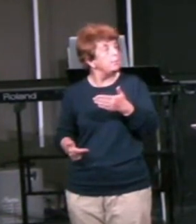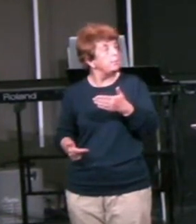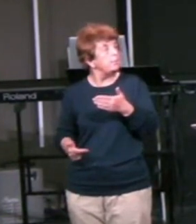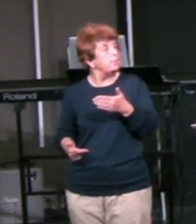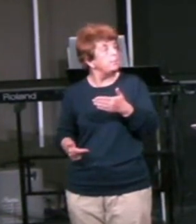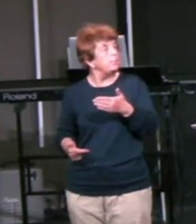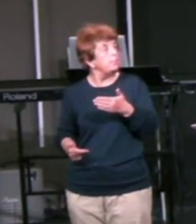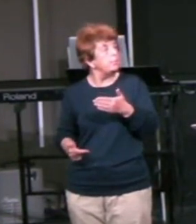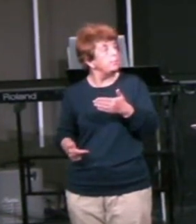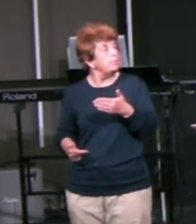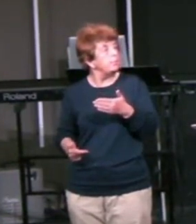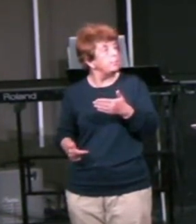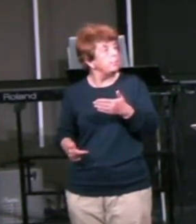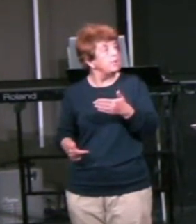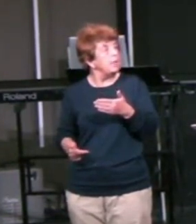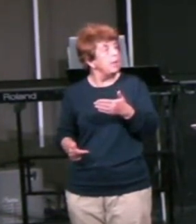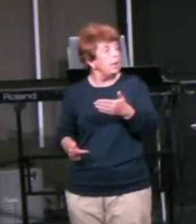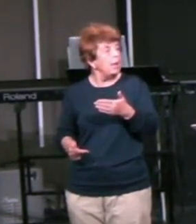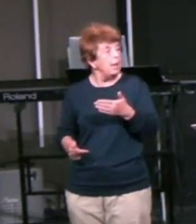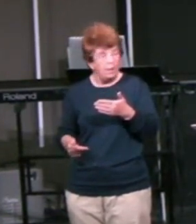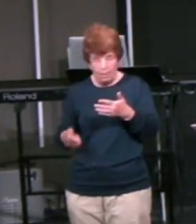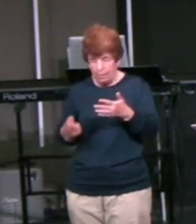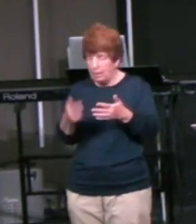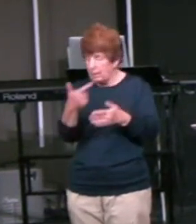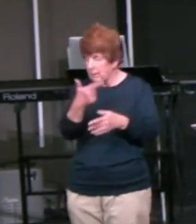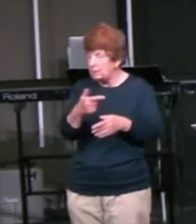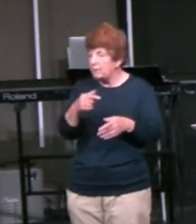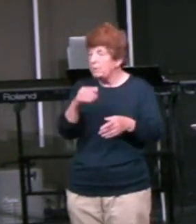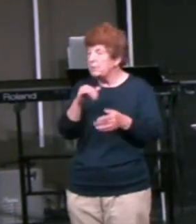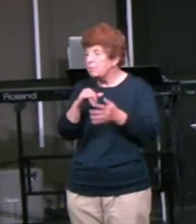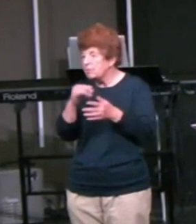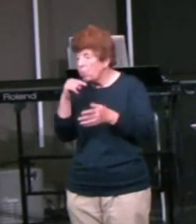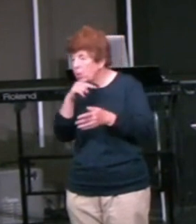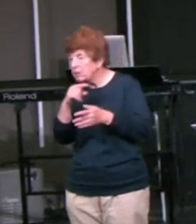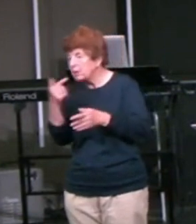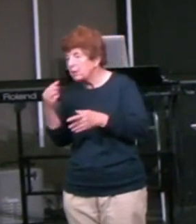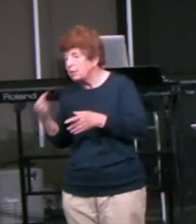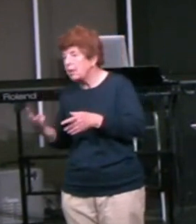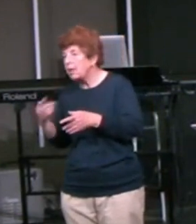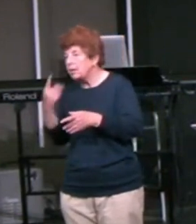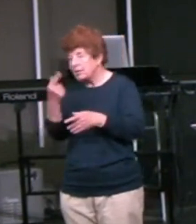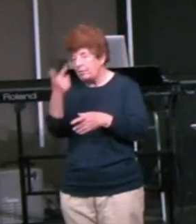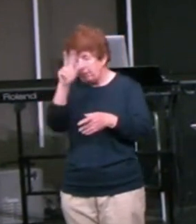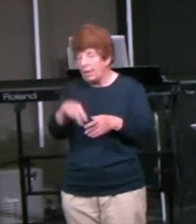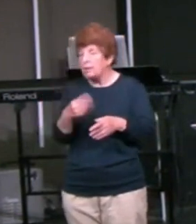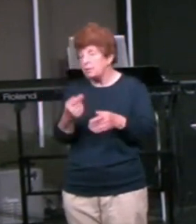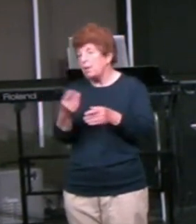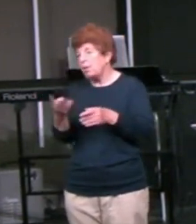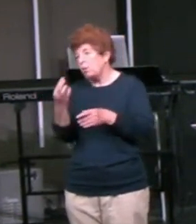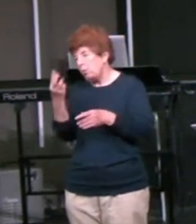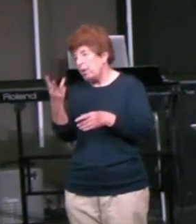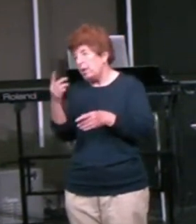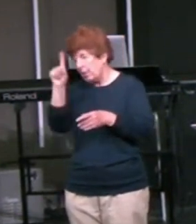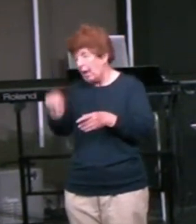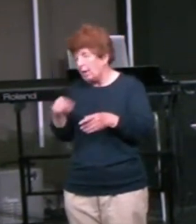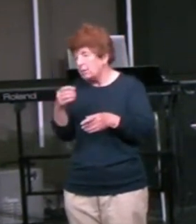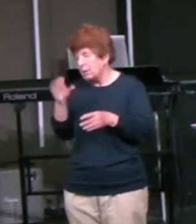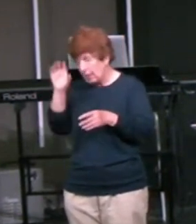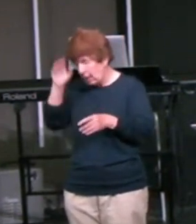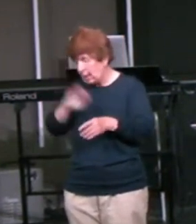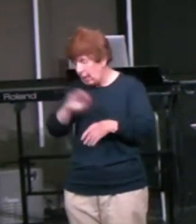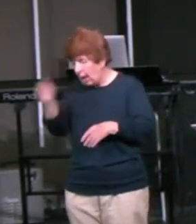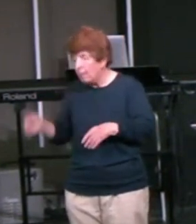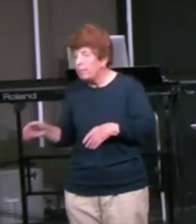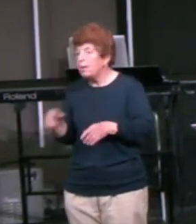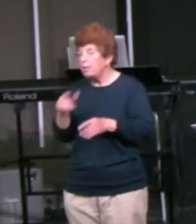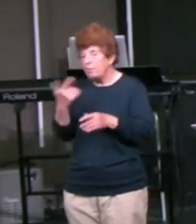what do you call him, his bank account, if you like. He had 7 sons and 3 daughters. He owned 7,000 sheep, 3,000 camels, 500 teams